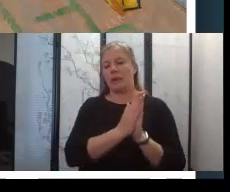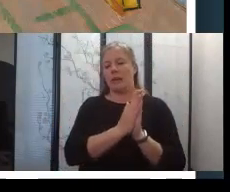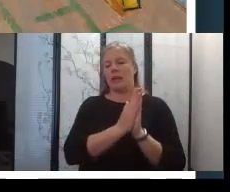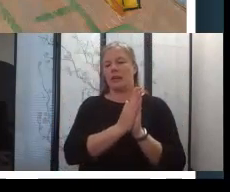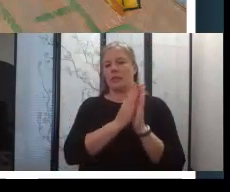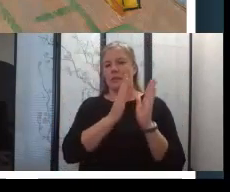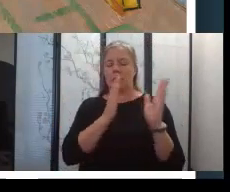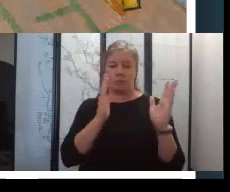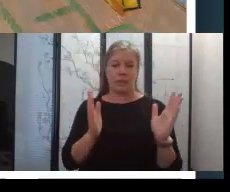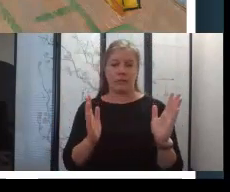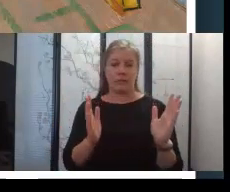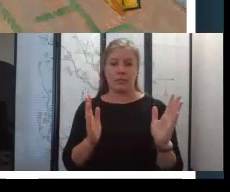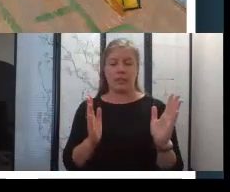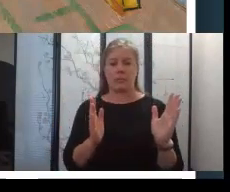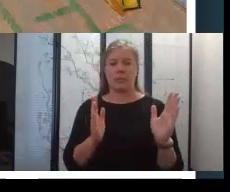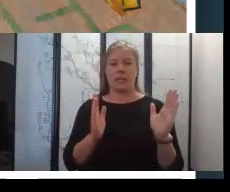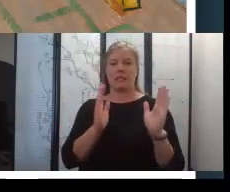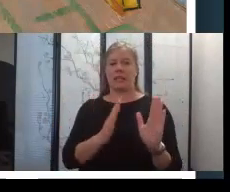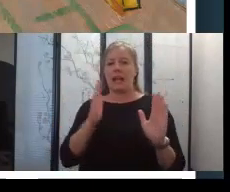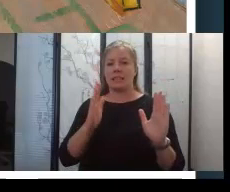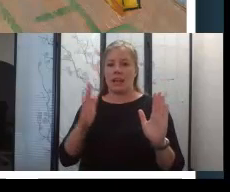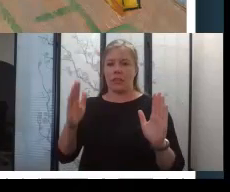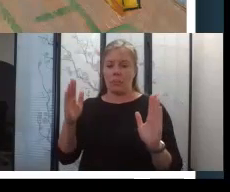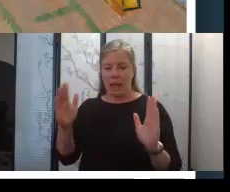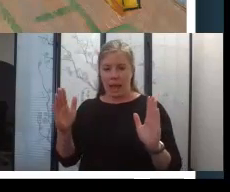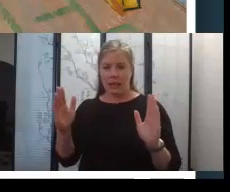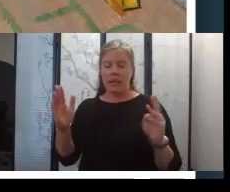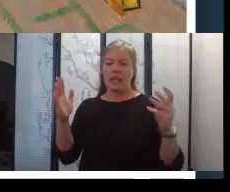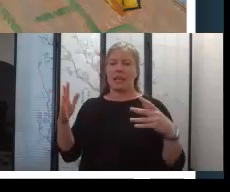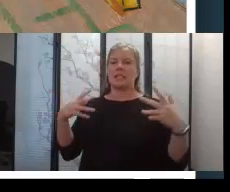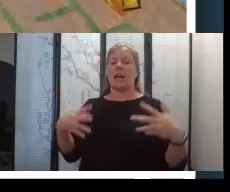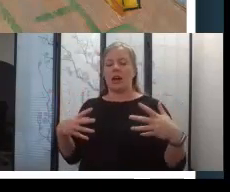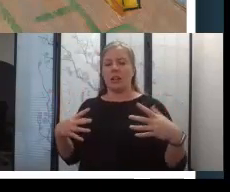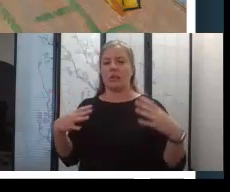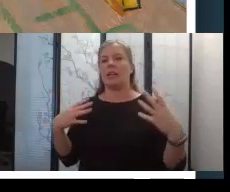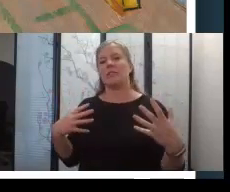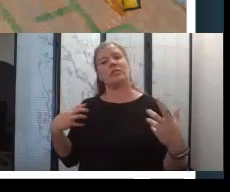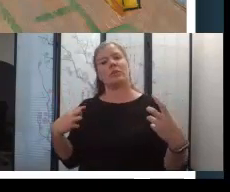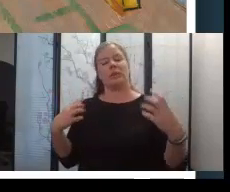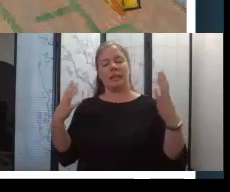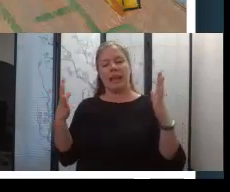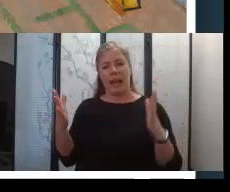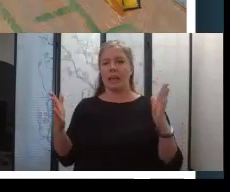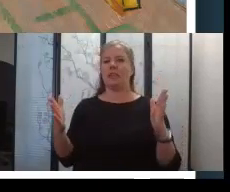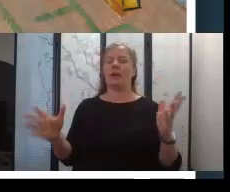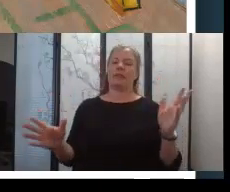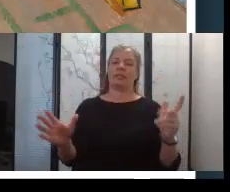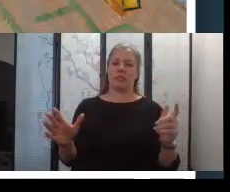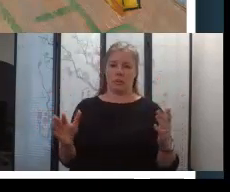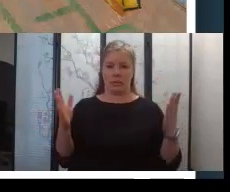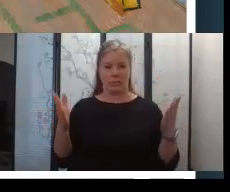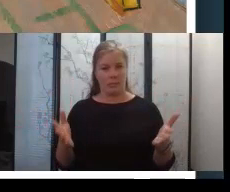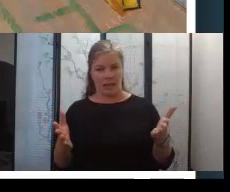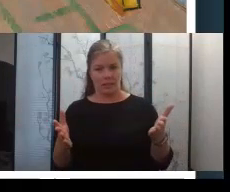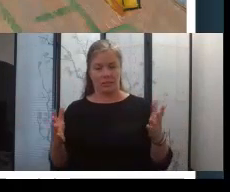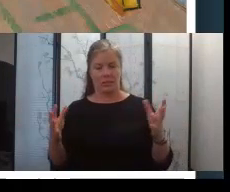have like that first example sentence, the cat sat on the mat. In ASL, you can't start with the cat, you have to